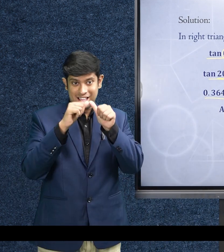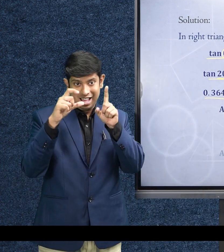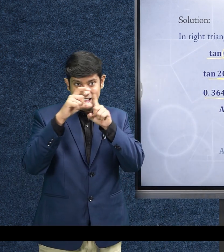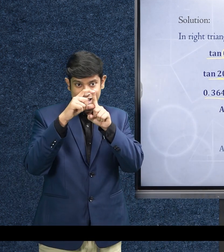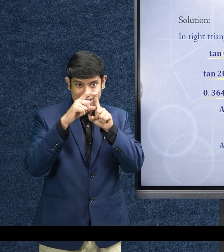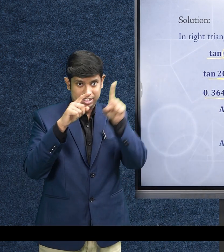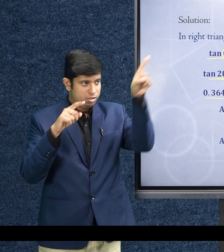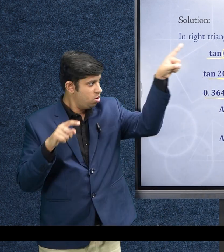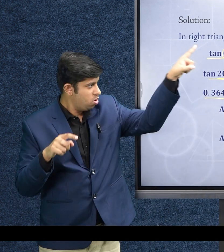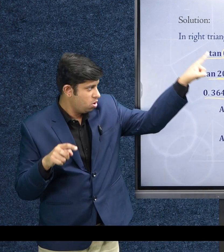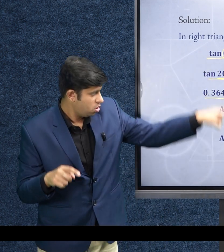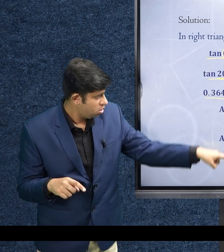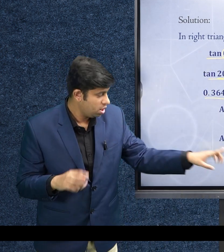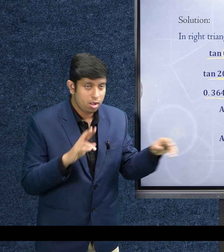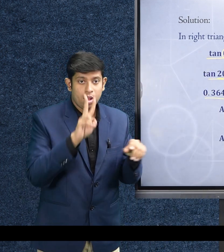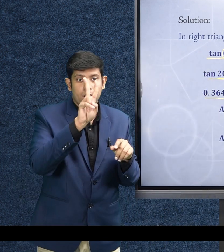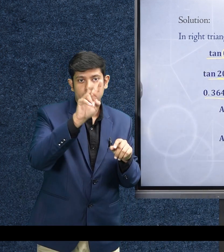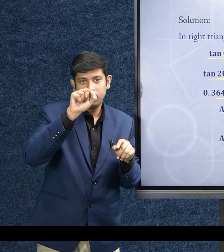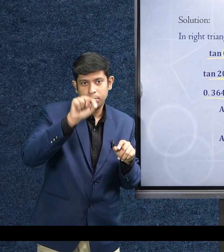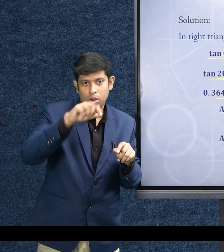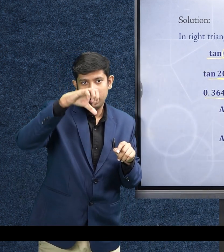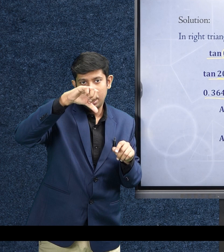AD is equal to 2.91 kilometer.